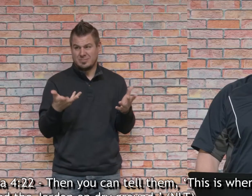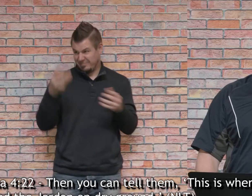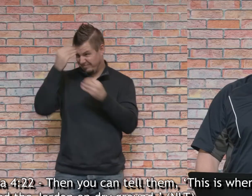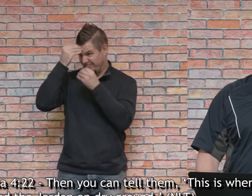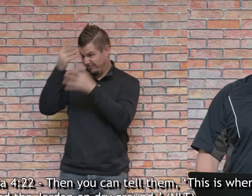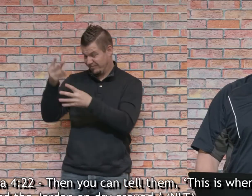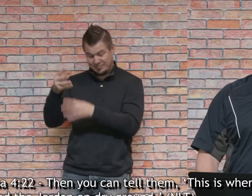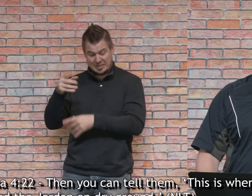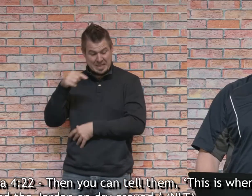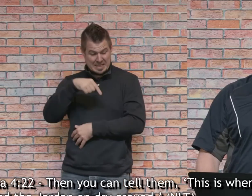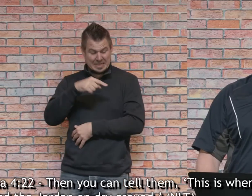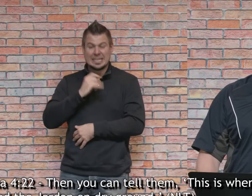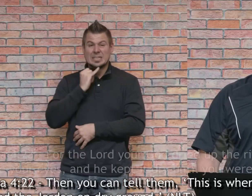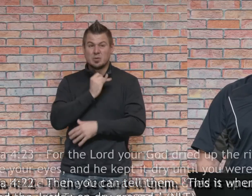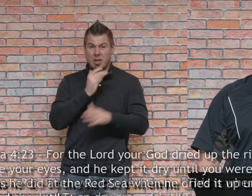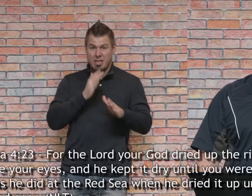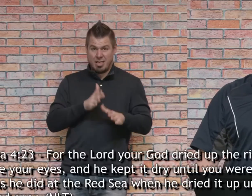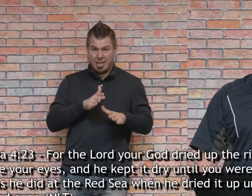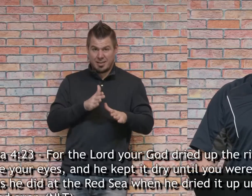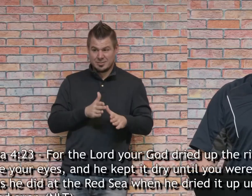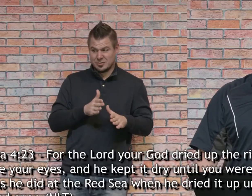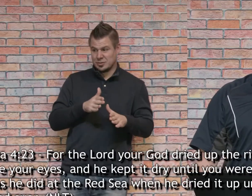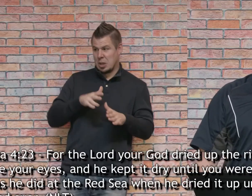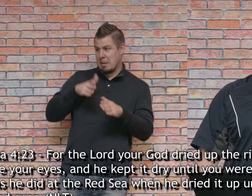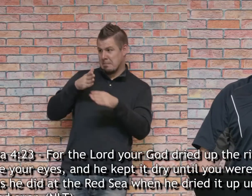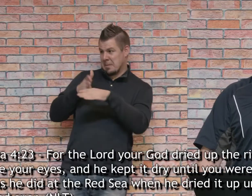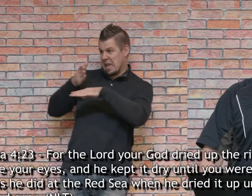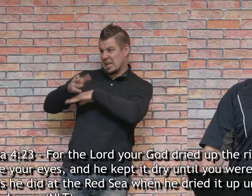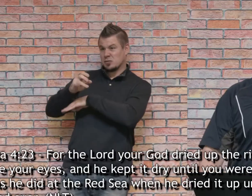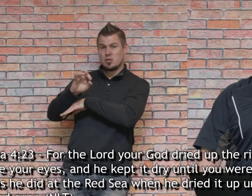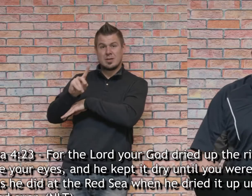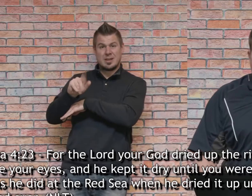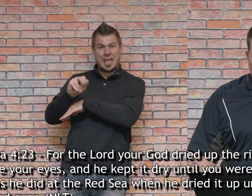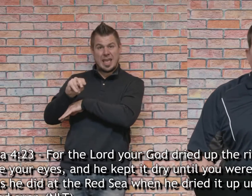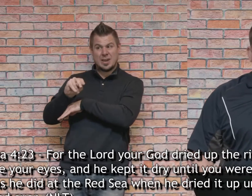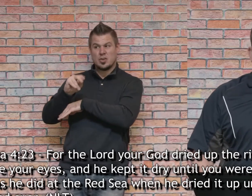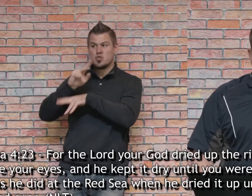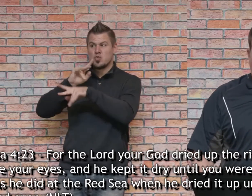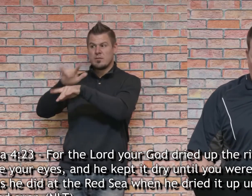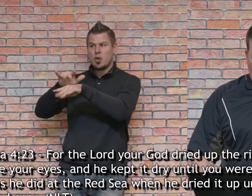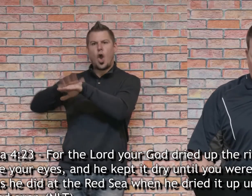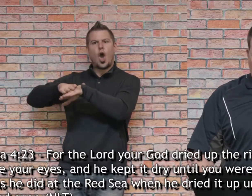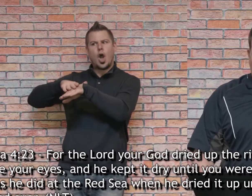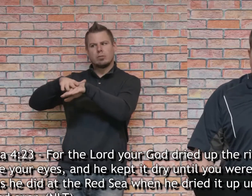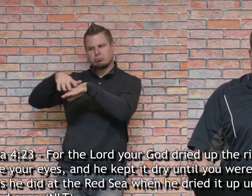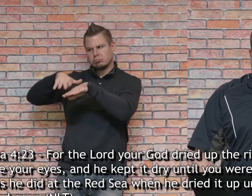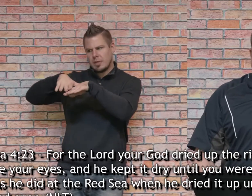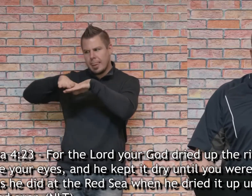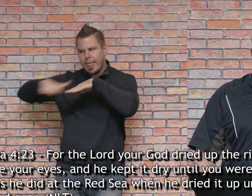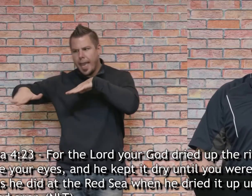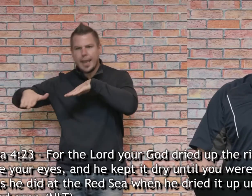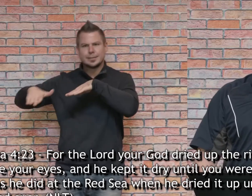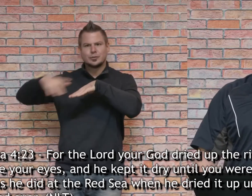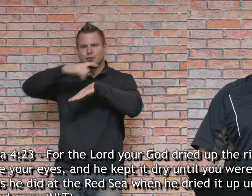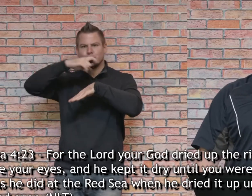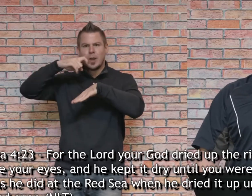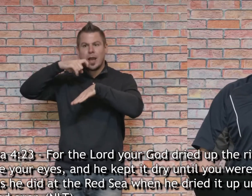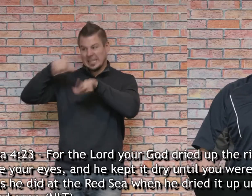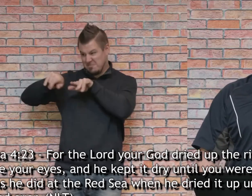crossed the Jordan on dry ground. For the Lord your God dried up the river right before your eyes and kept it